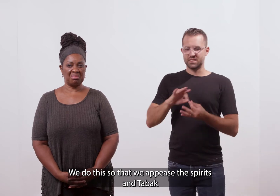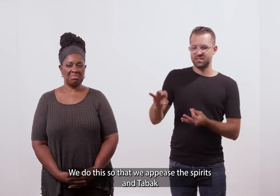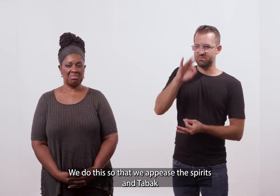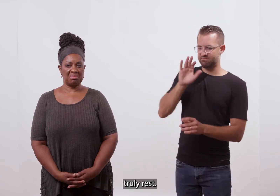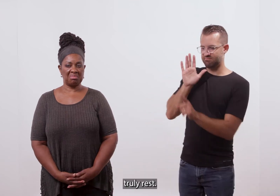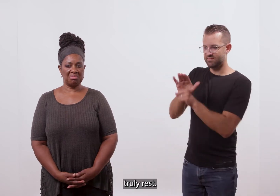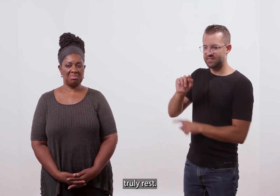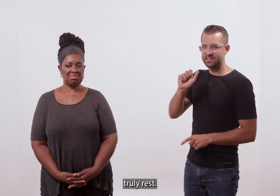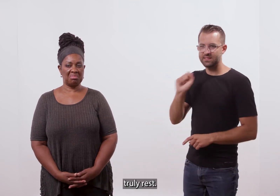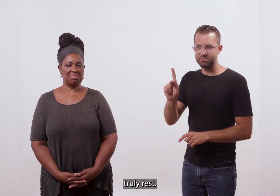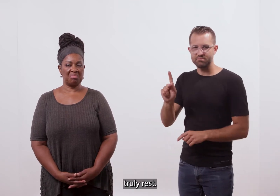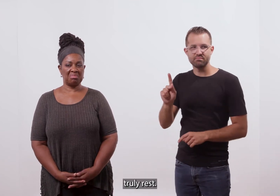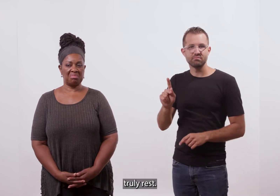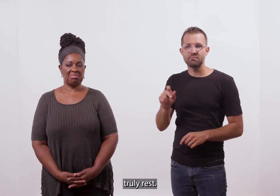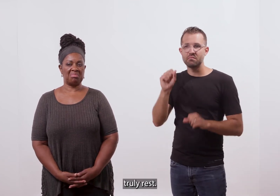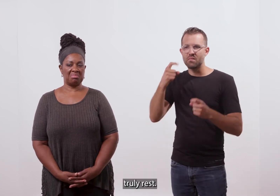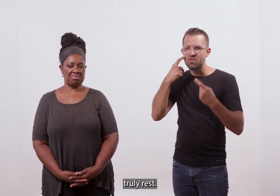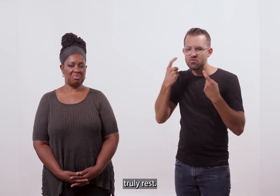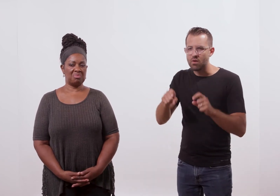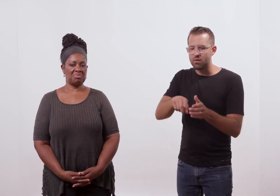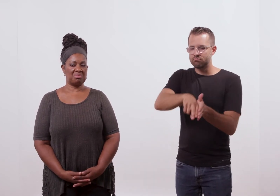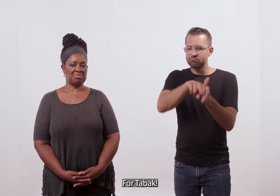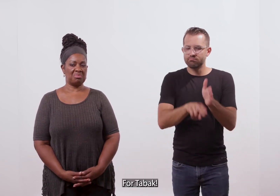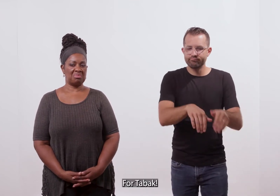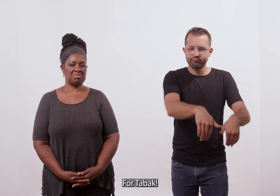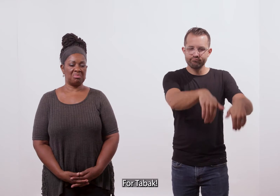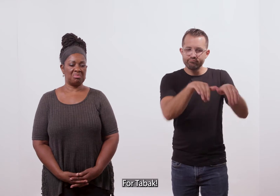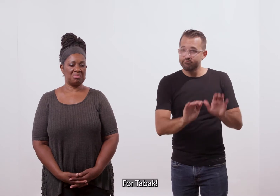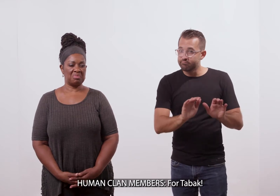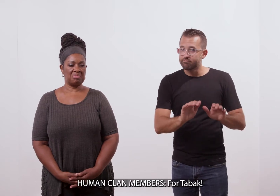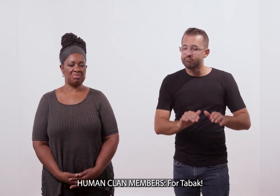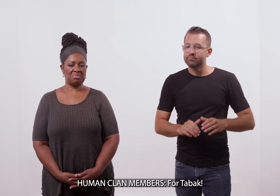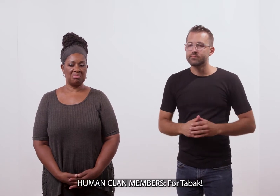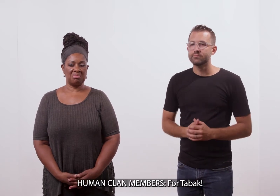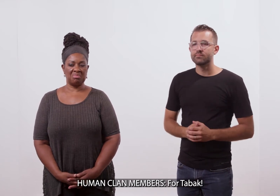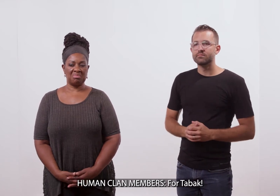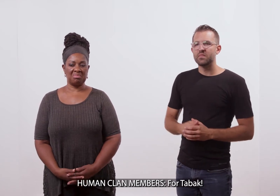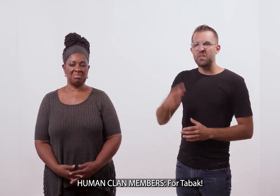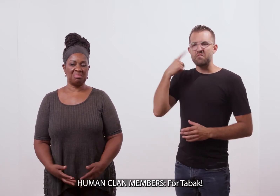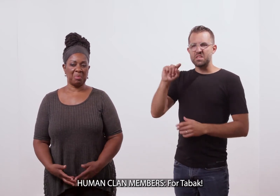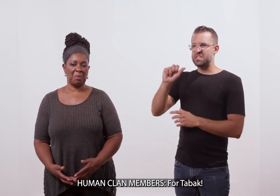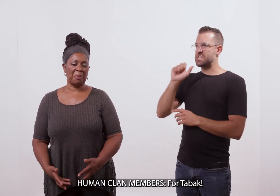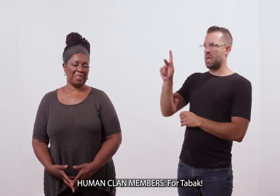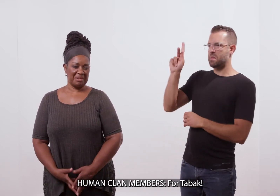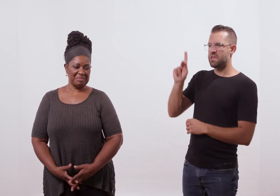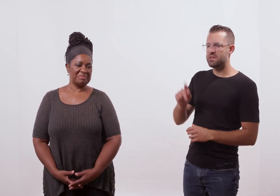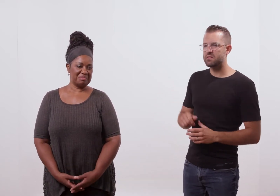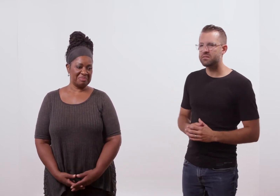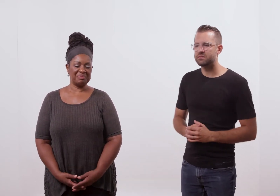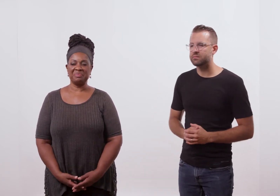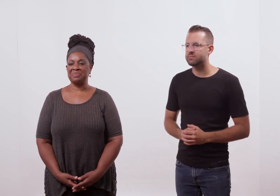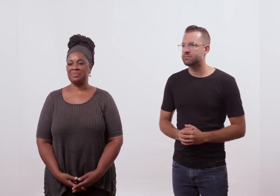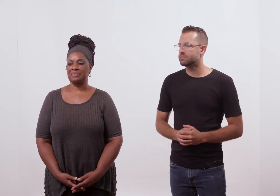may truly rest. For Tabak! For Tabak!